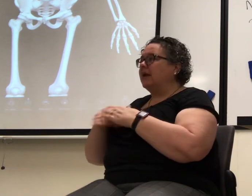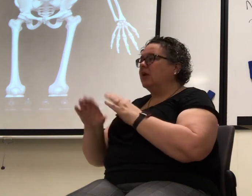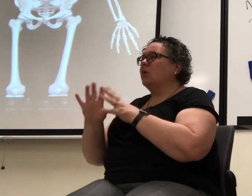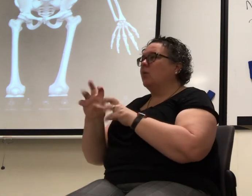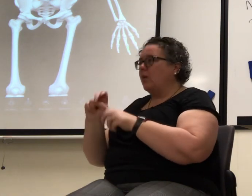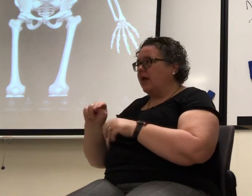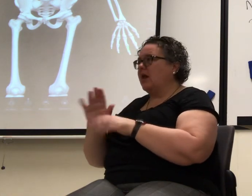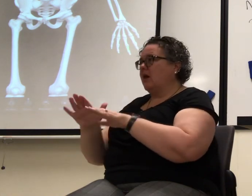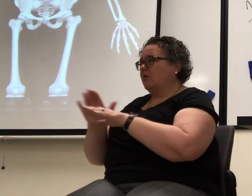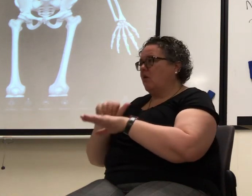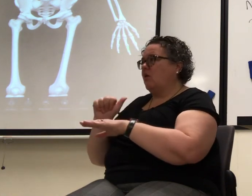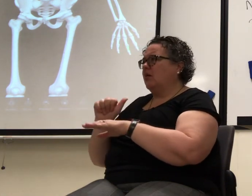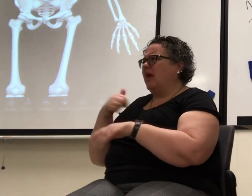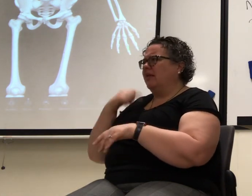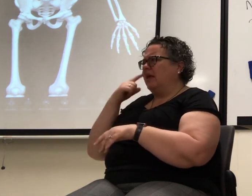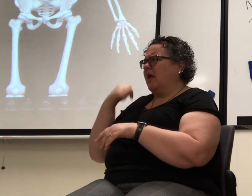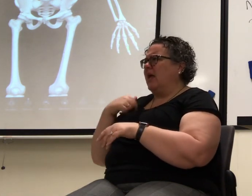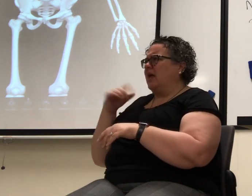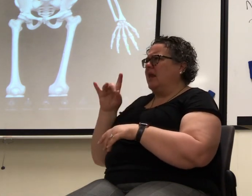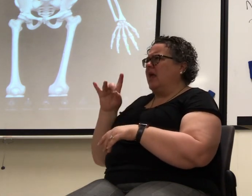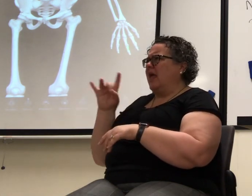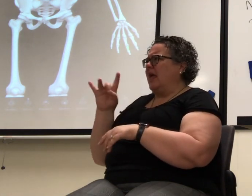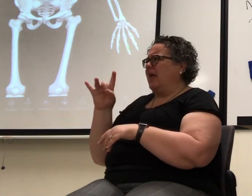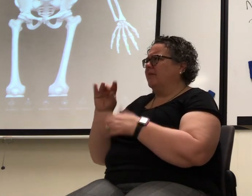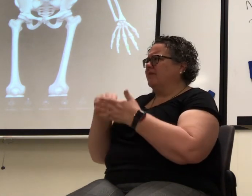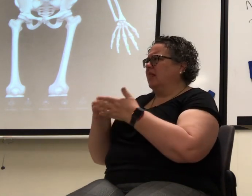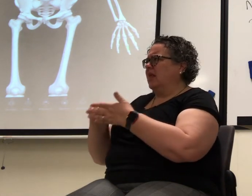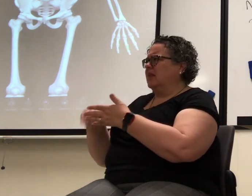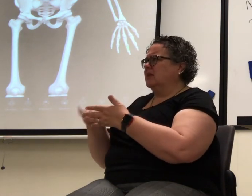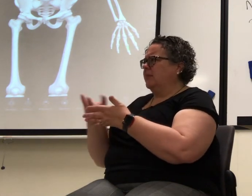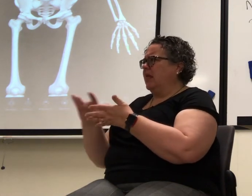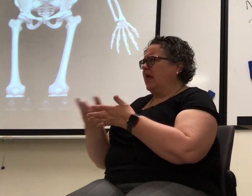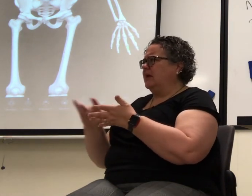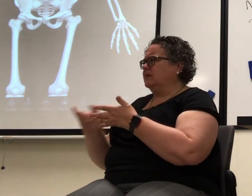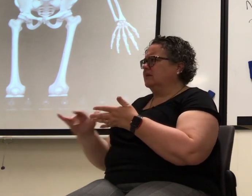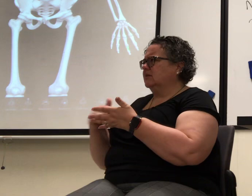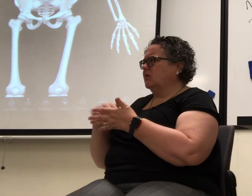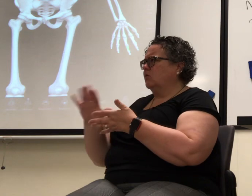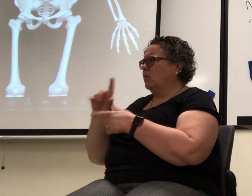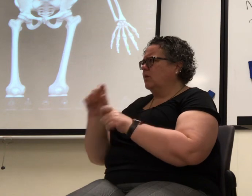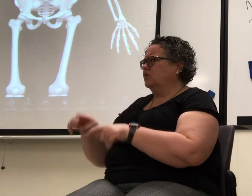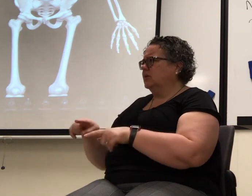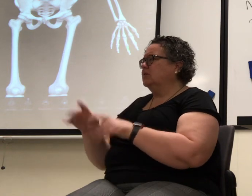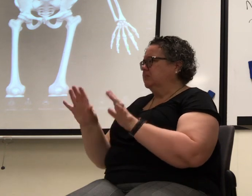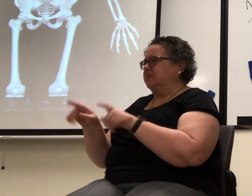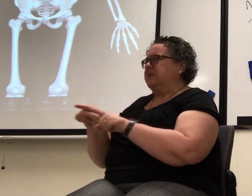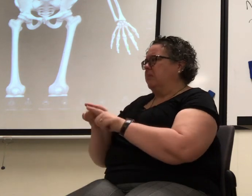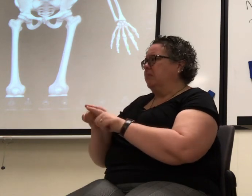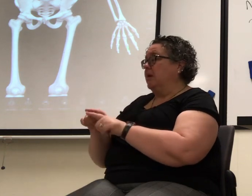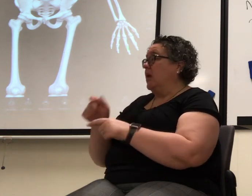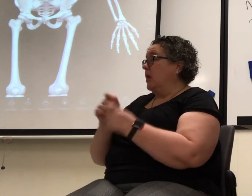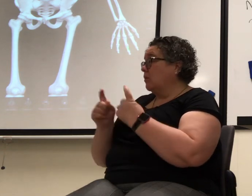call your group. I think I had 8 fill-ins. We'll just keep it the same. Any questions on the lab quiz on Wednesday?